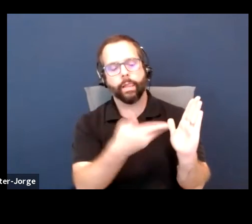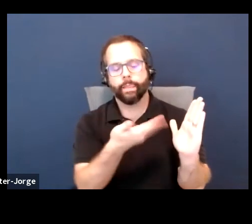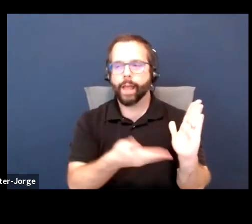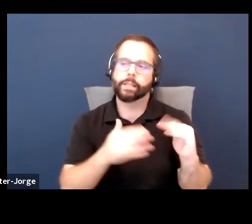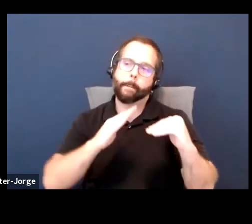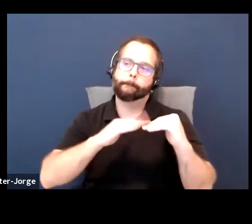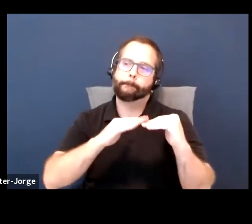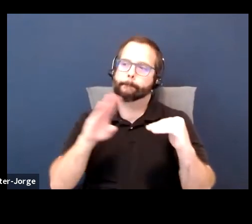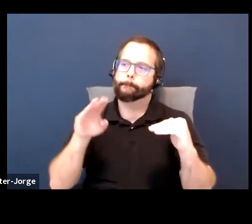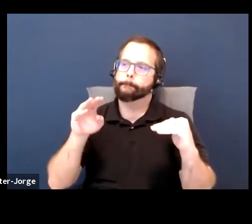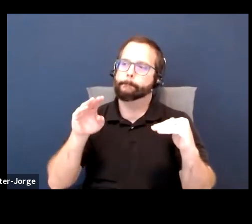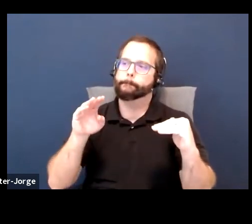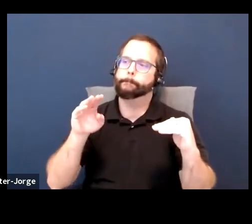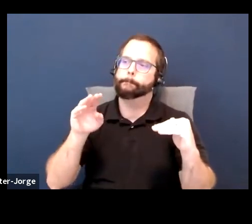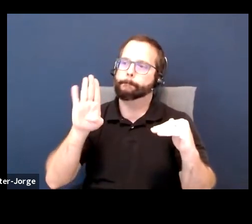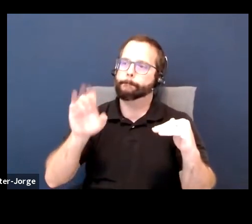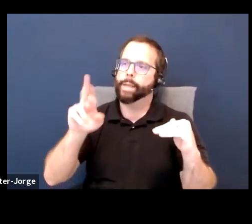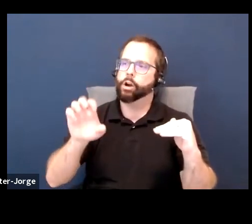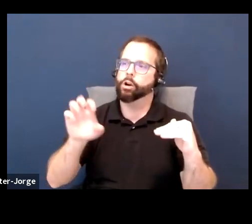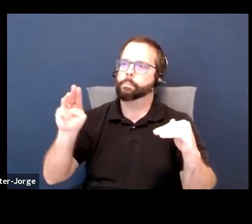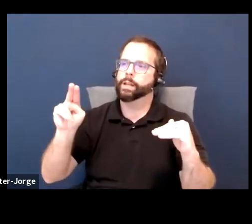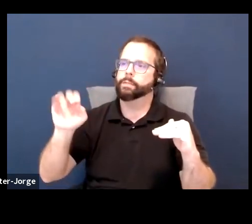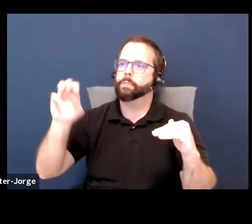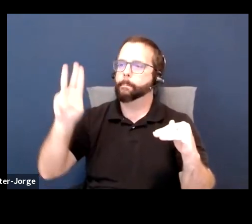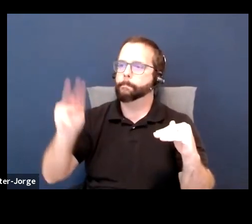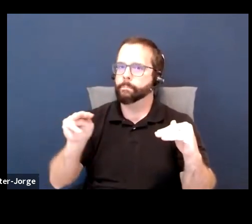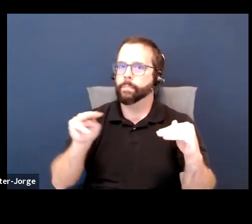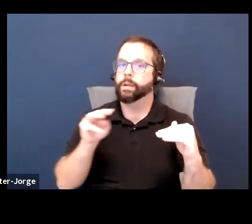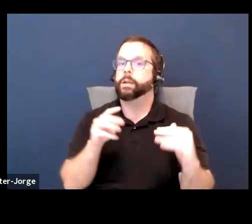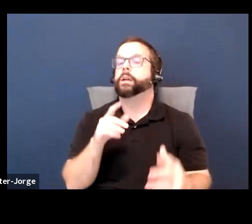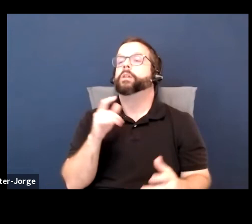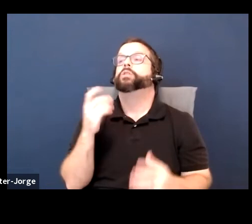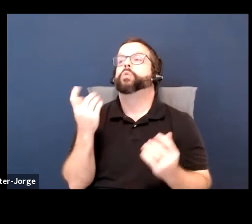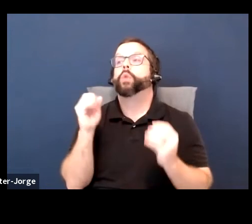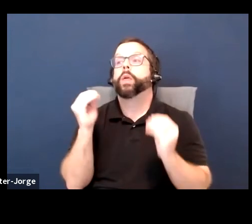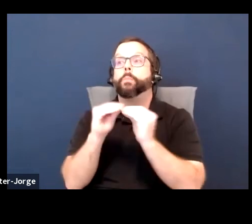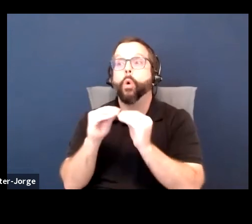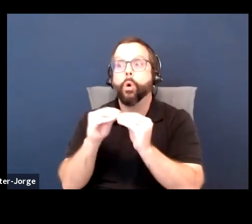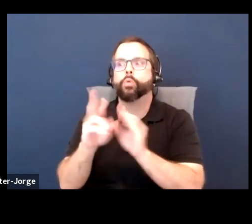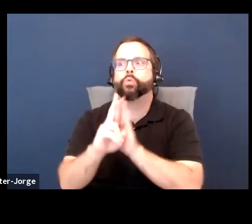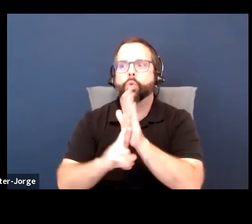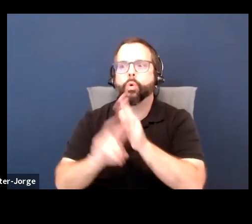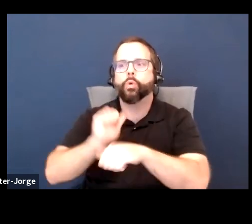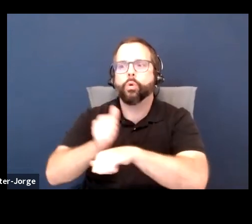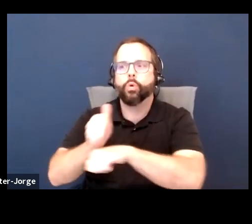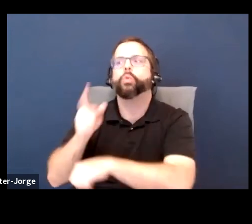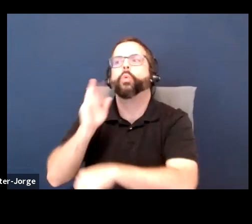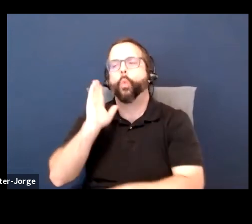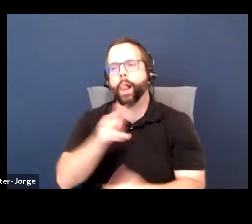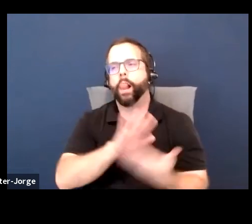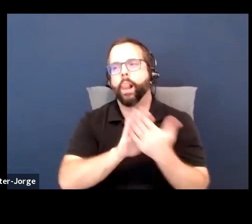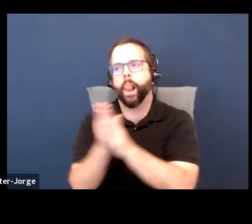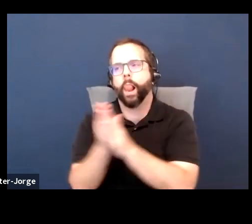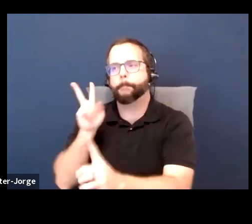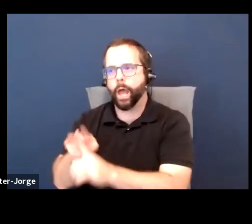additional federal rulemaking, those will apply to Title II and III entities under the ADA. Moving